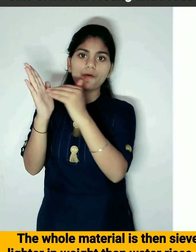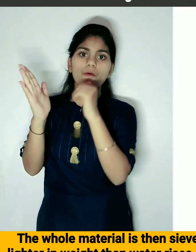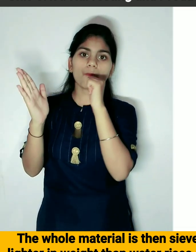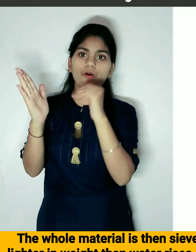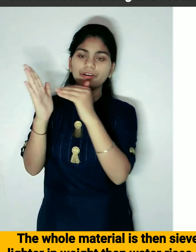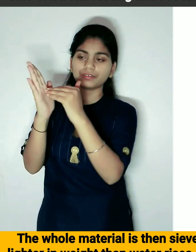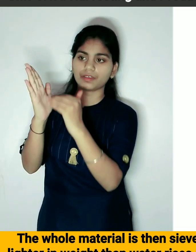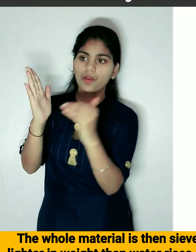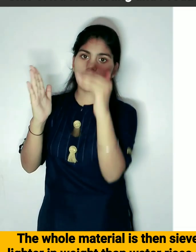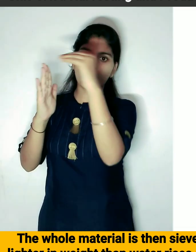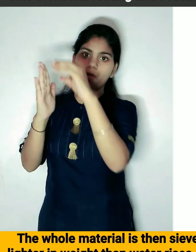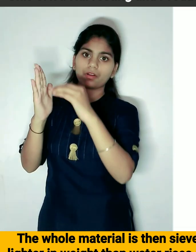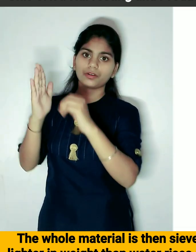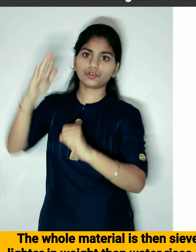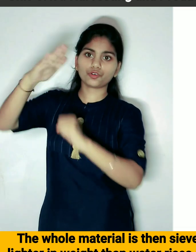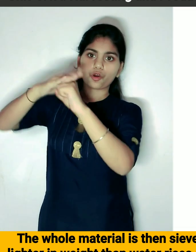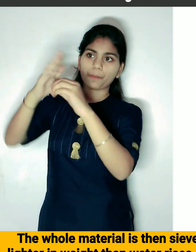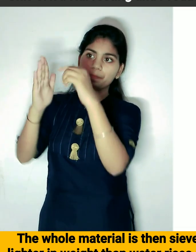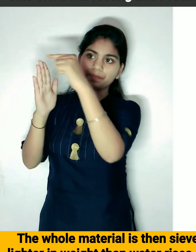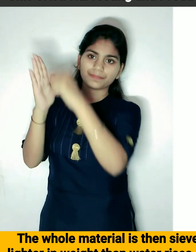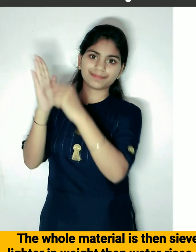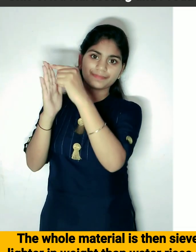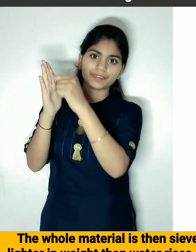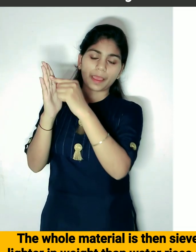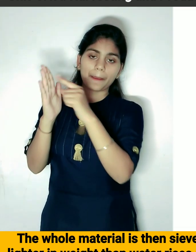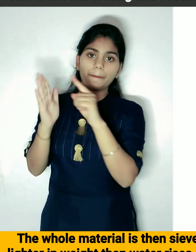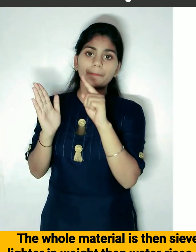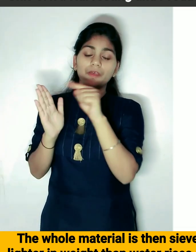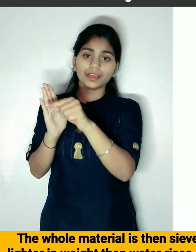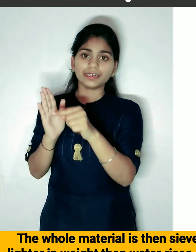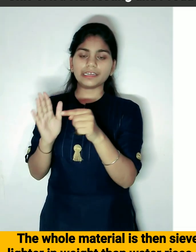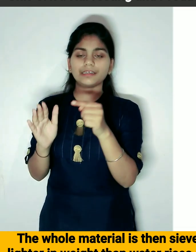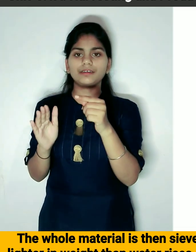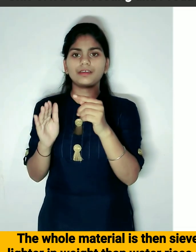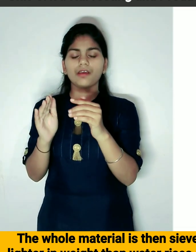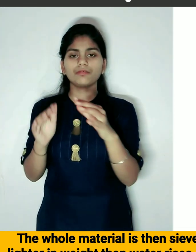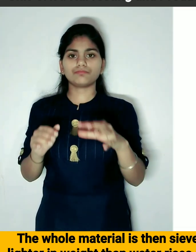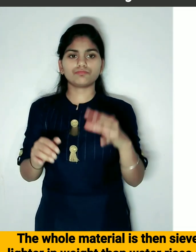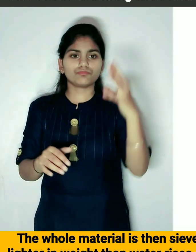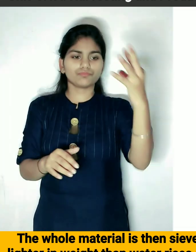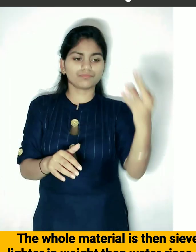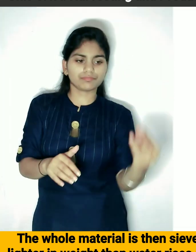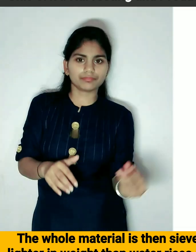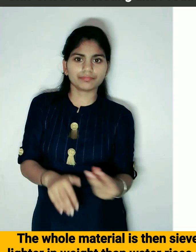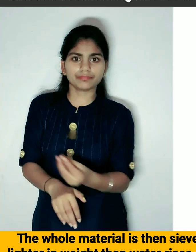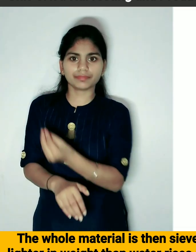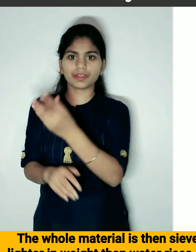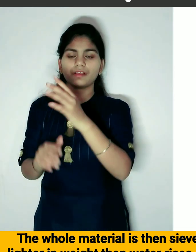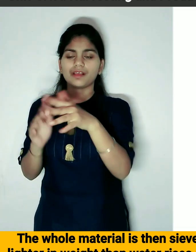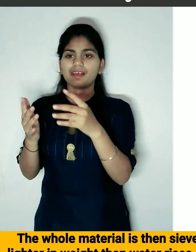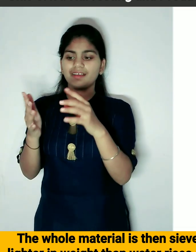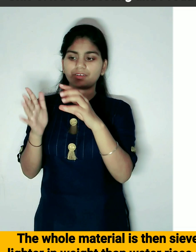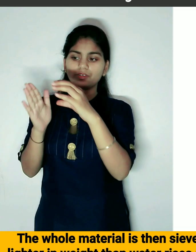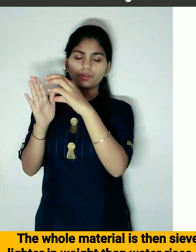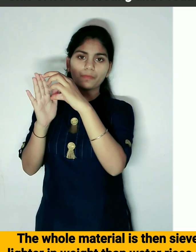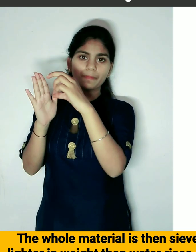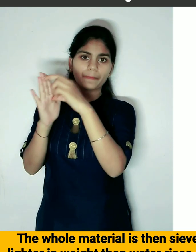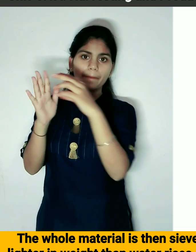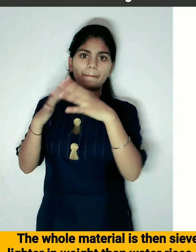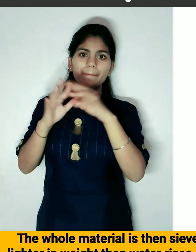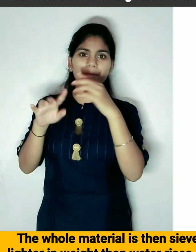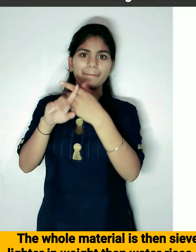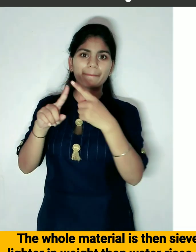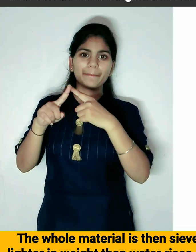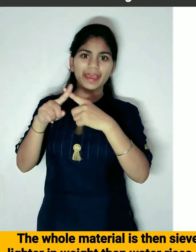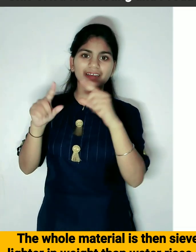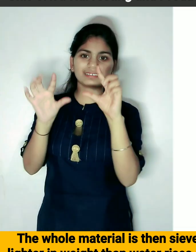later to remove wax, keep container in sun or heat which result in removing the scrapings.